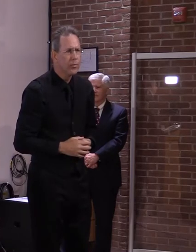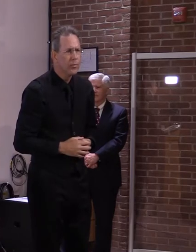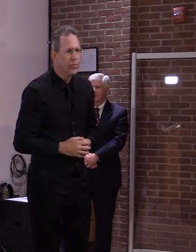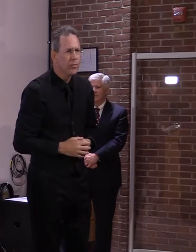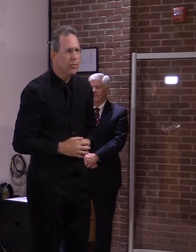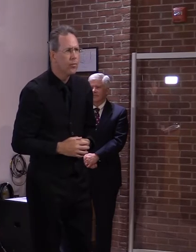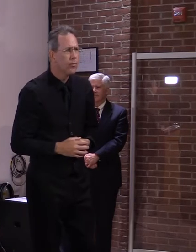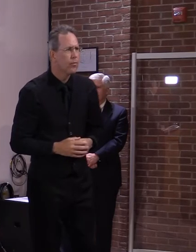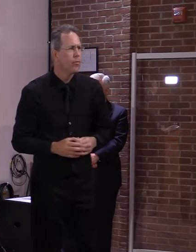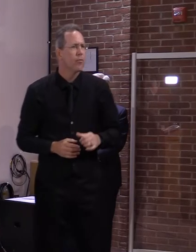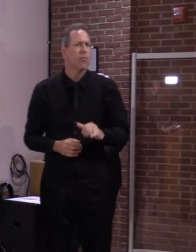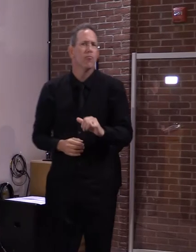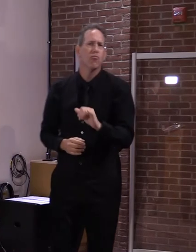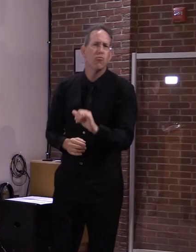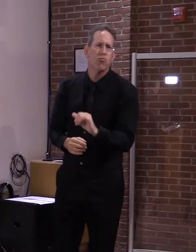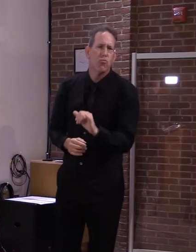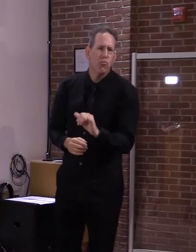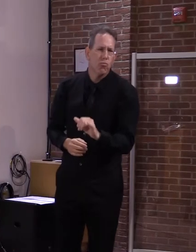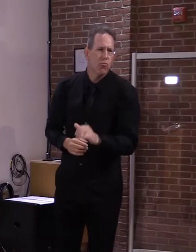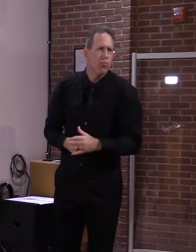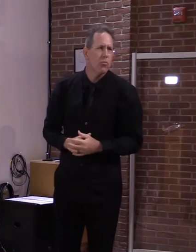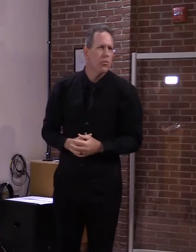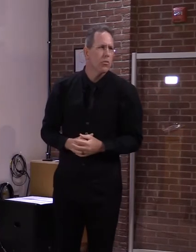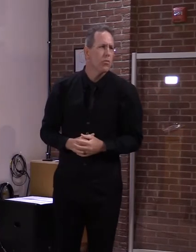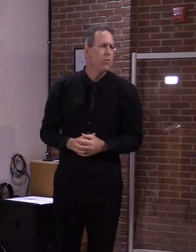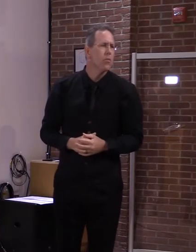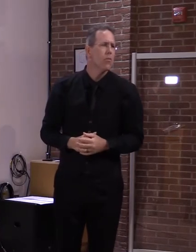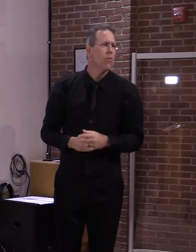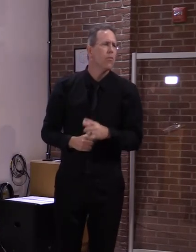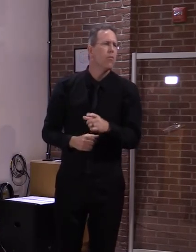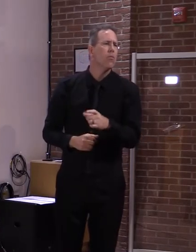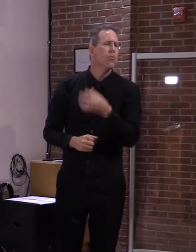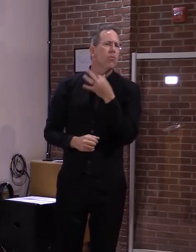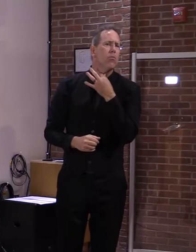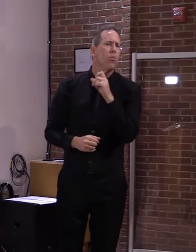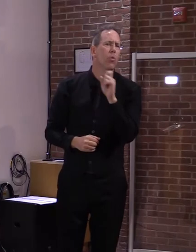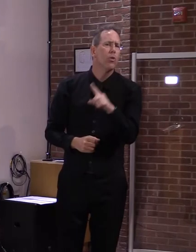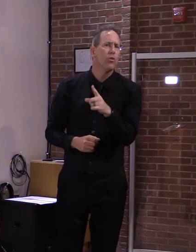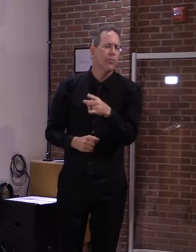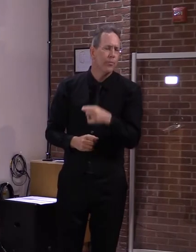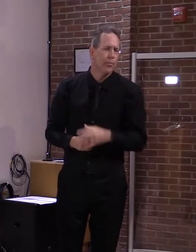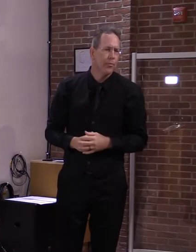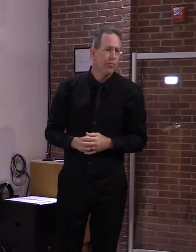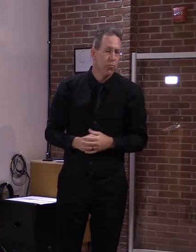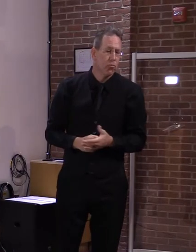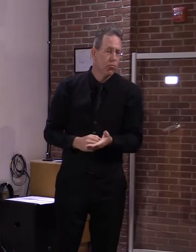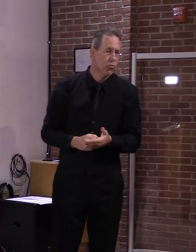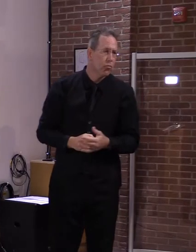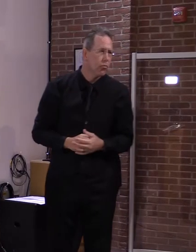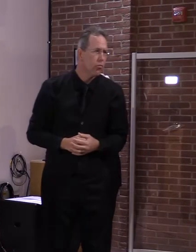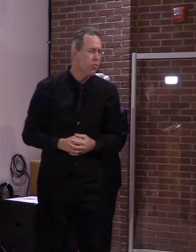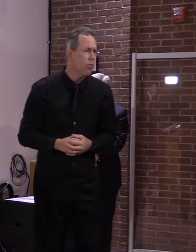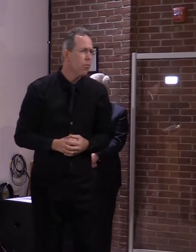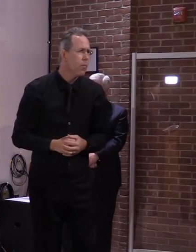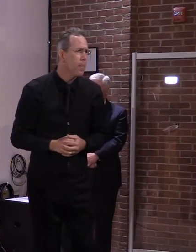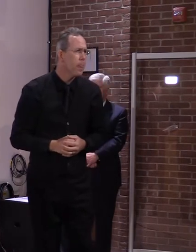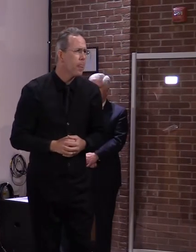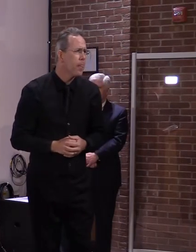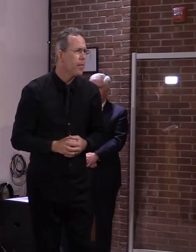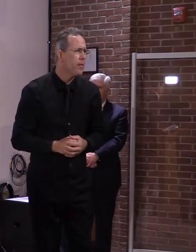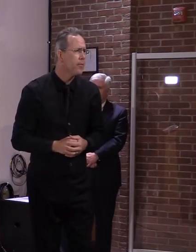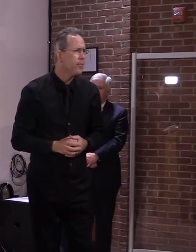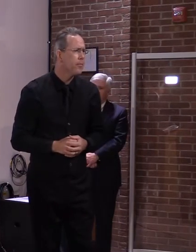Okay, thank you. And if I may, one quick question for the governor. All the discussion of return to normal